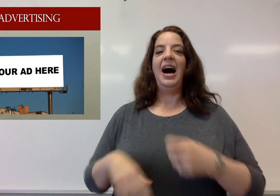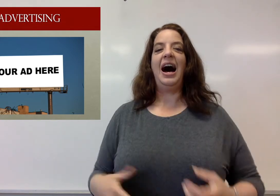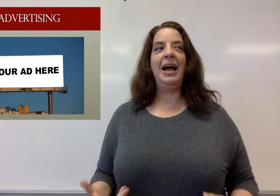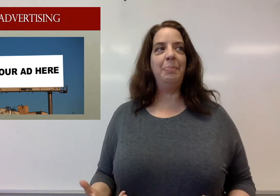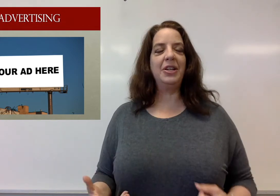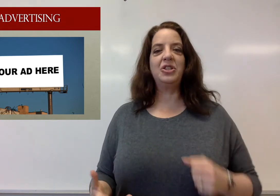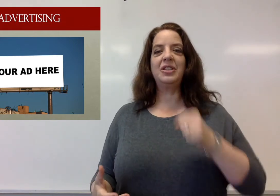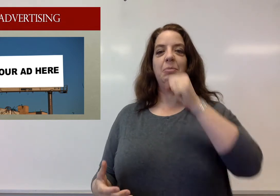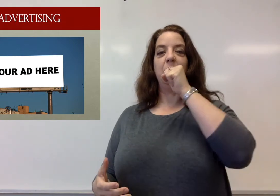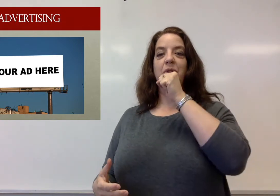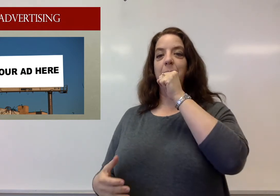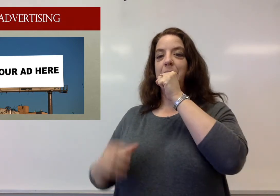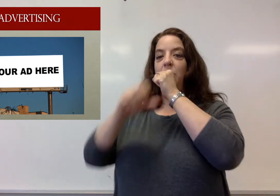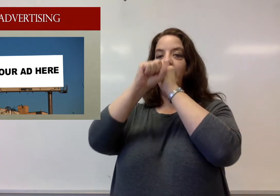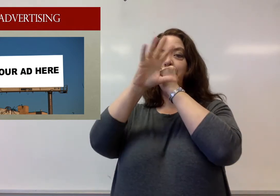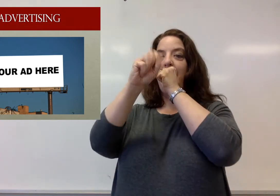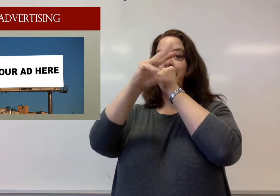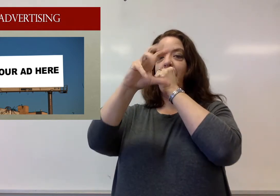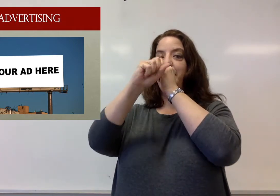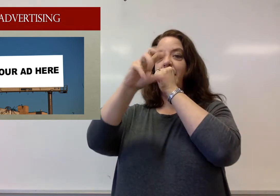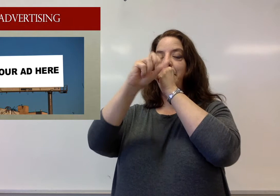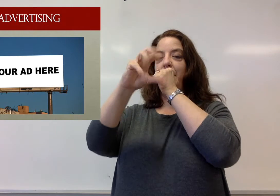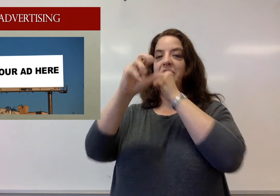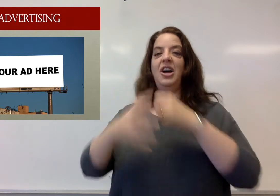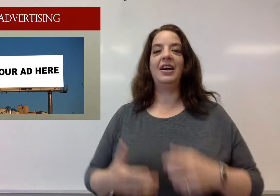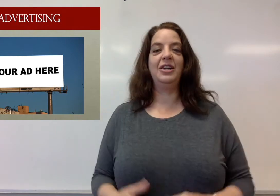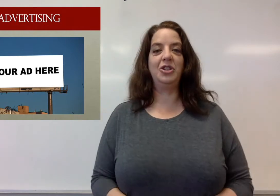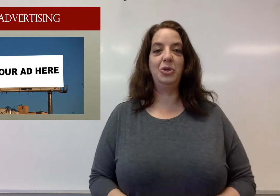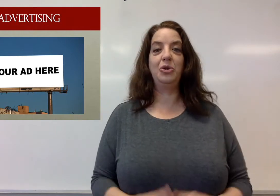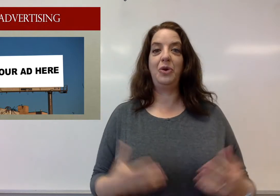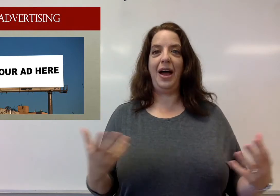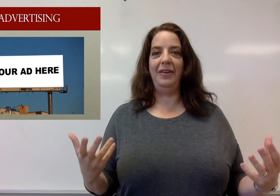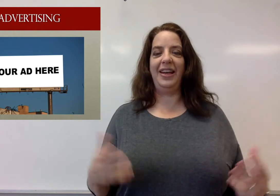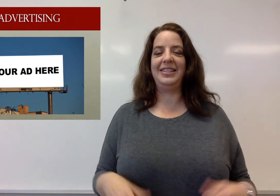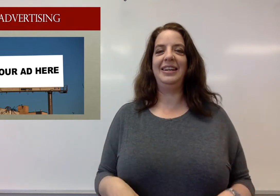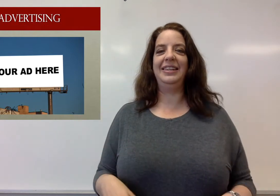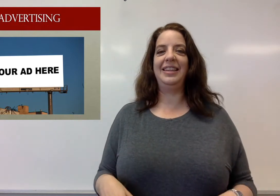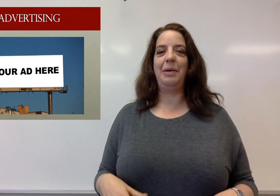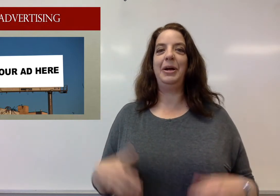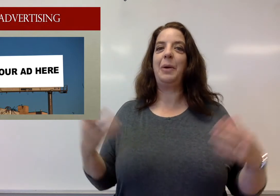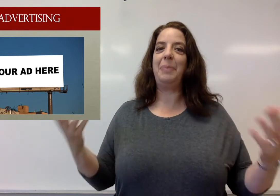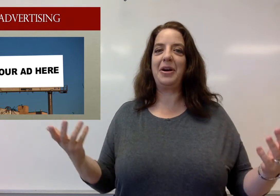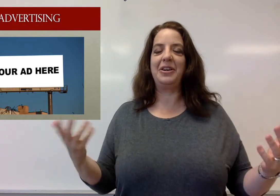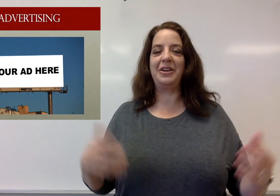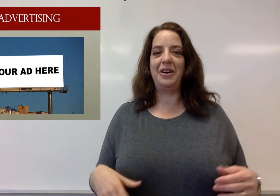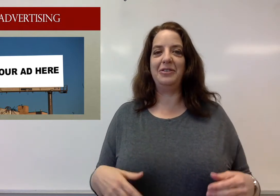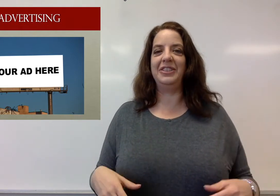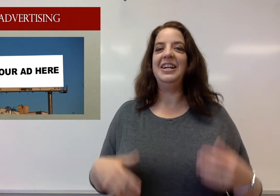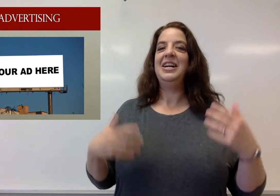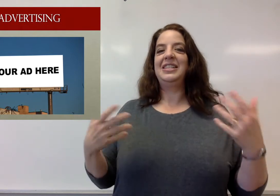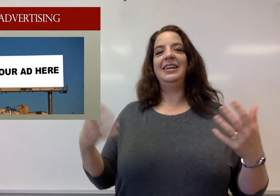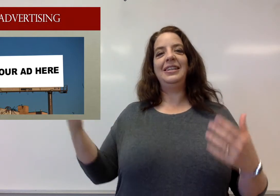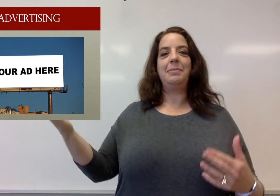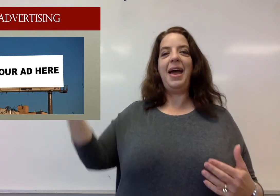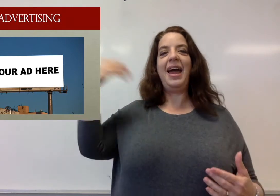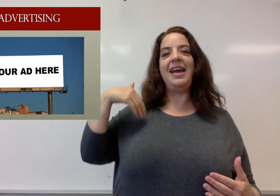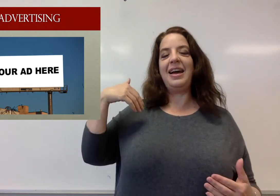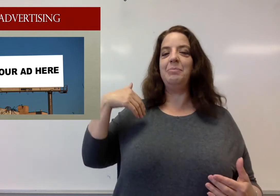I picture somebody with a bullhorn, talking to the crowd and telling them, like a barker at a carnival, telling them, hey, come see